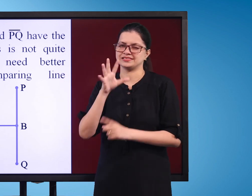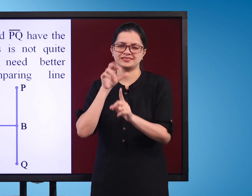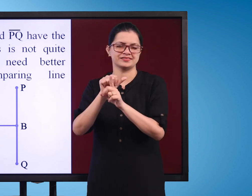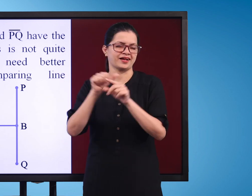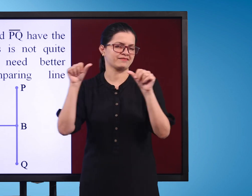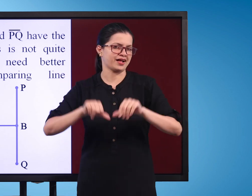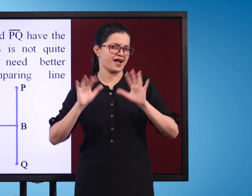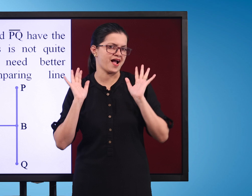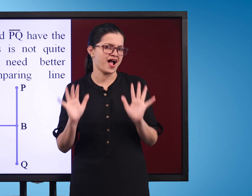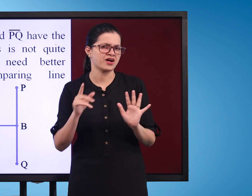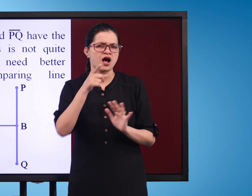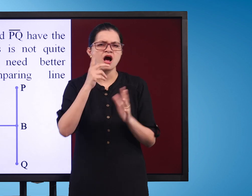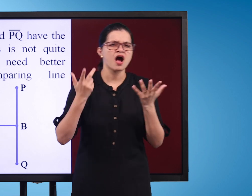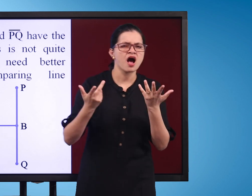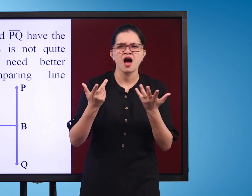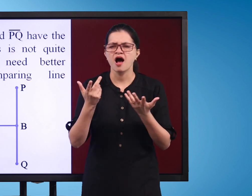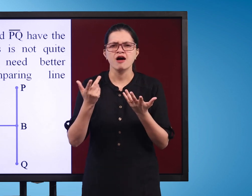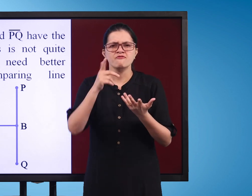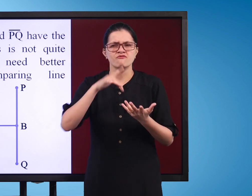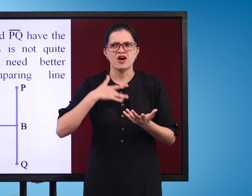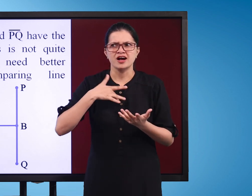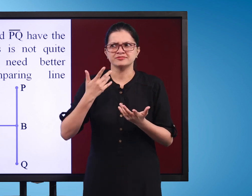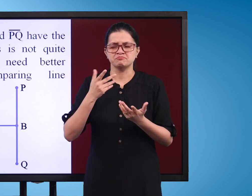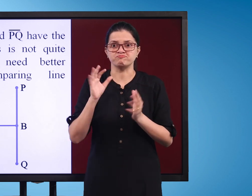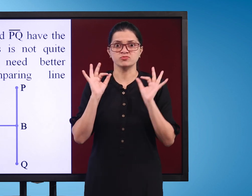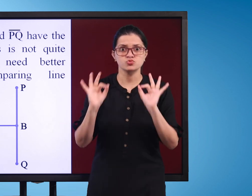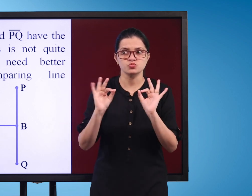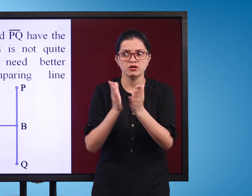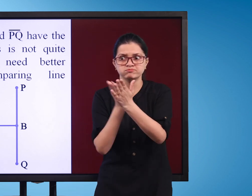We have another figure with AB and PQ as the different segments.